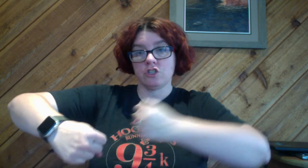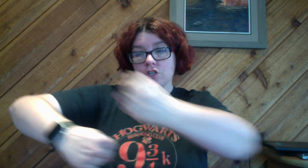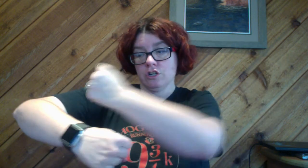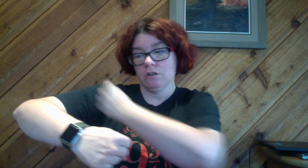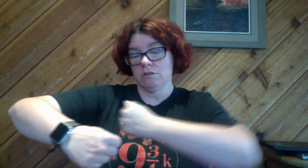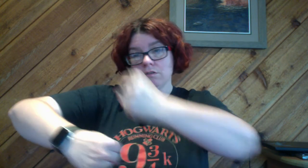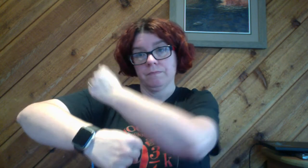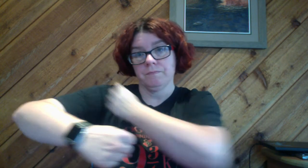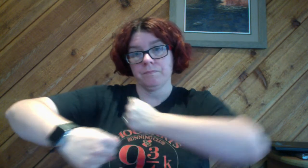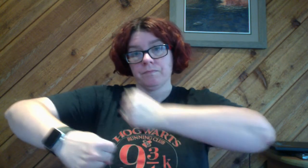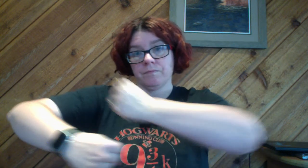Stir.